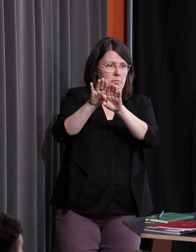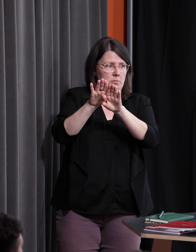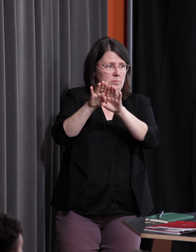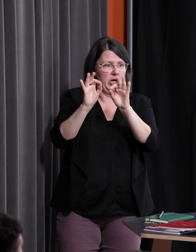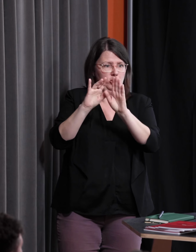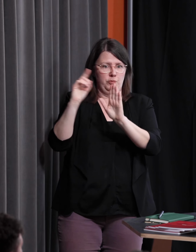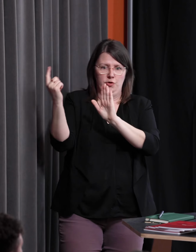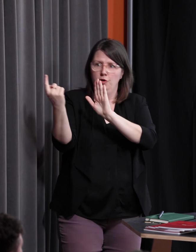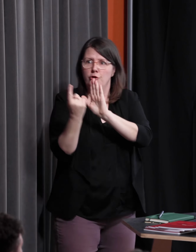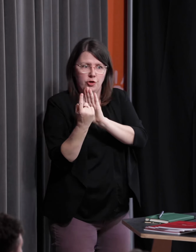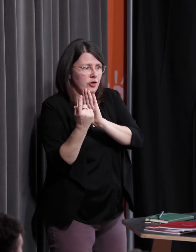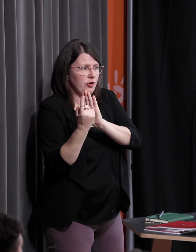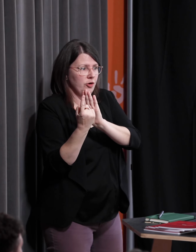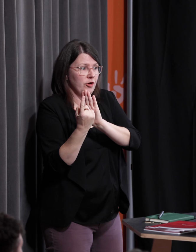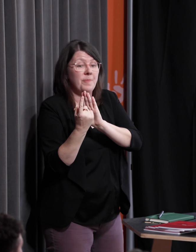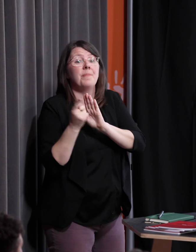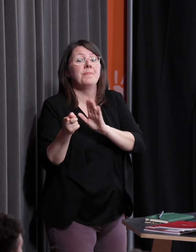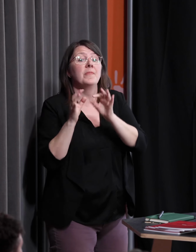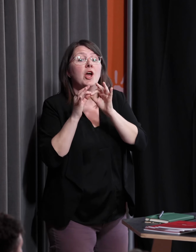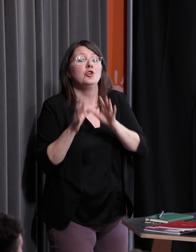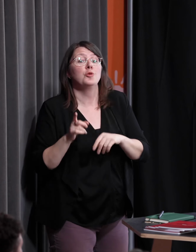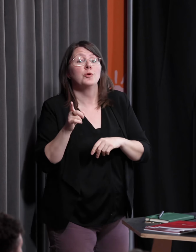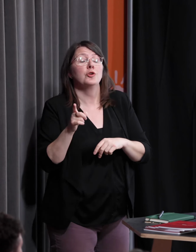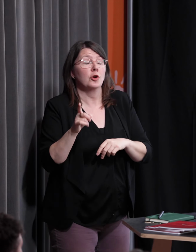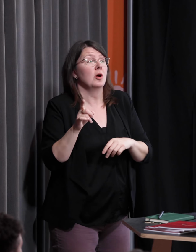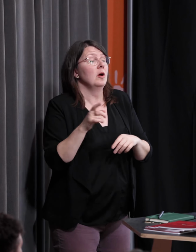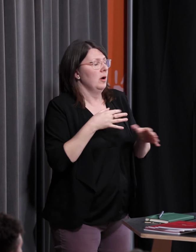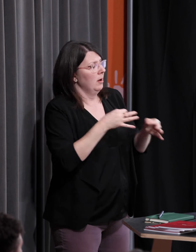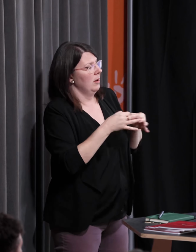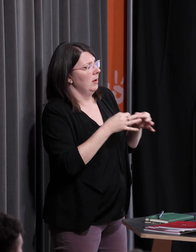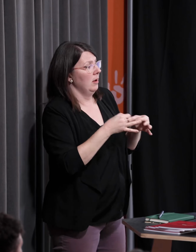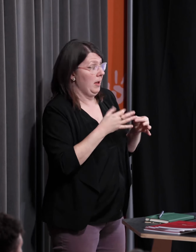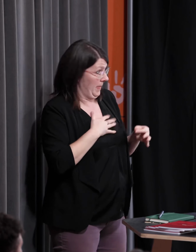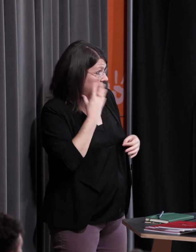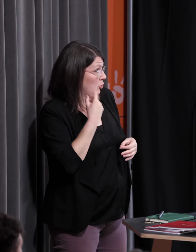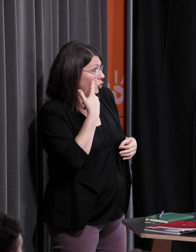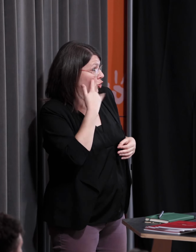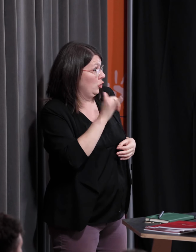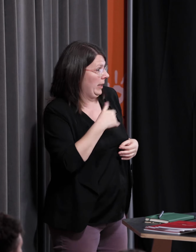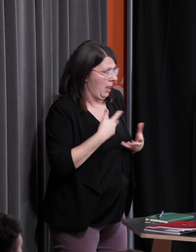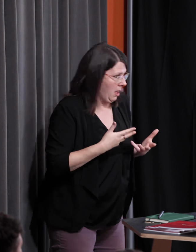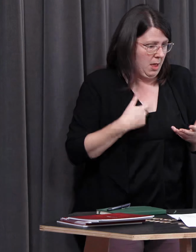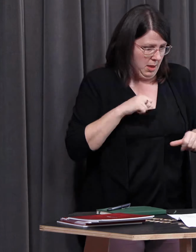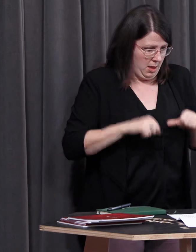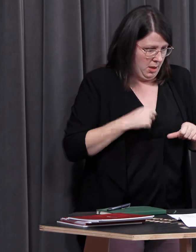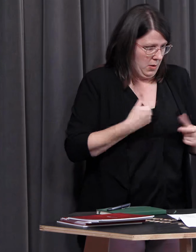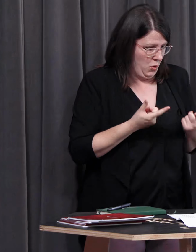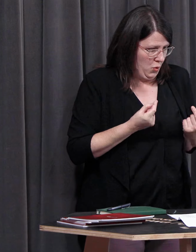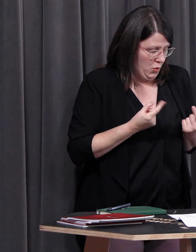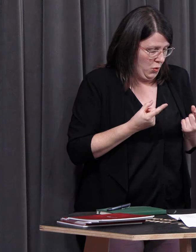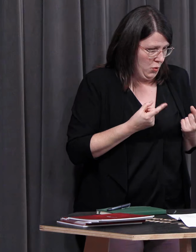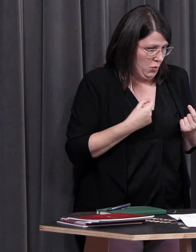And I loved what she said. She said, in that moment, I'm going, do I go in, do I not? Do I push in, do I not? Do I stay, do I go? And she said, but the weirdest thing was my interpreter